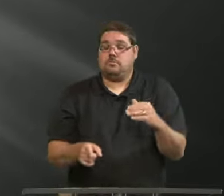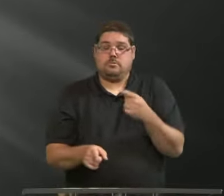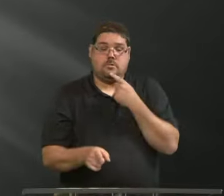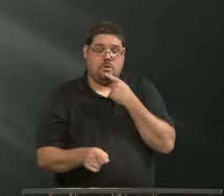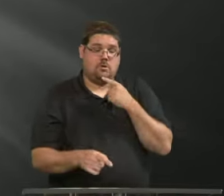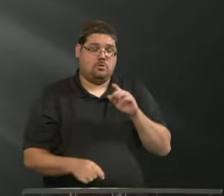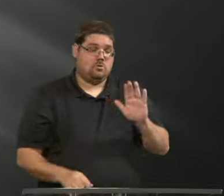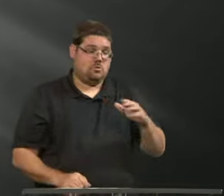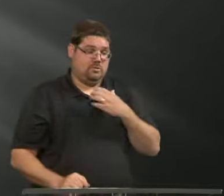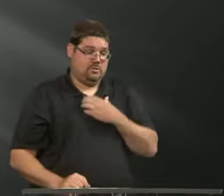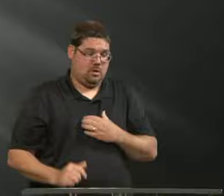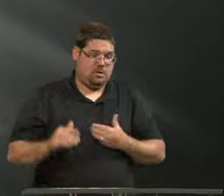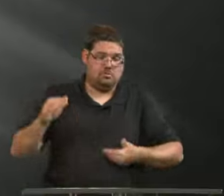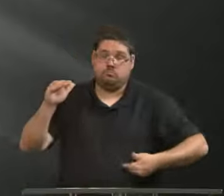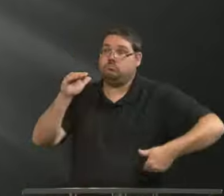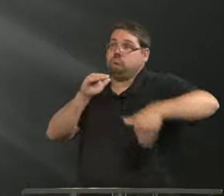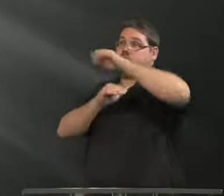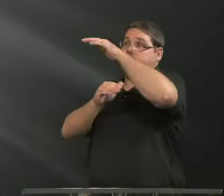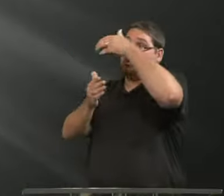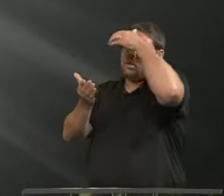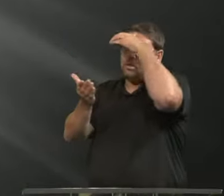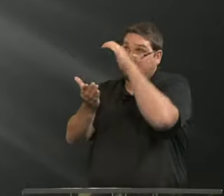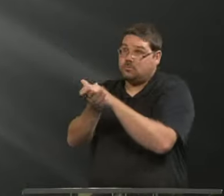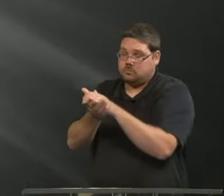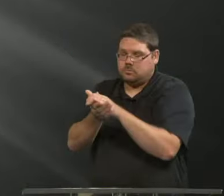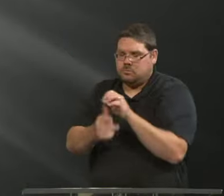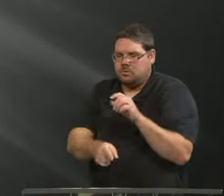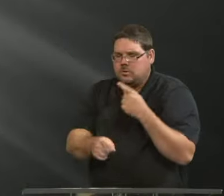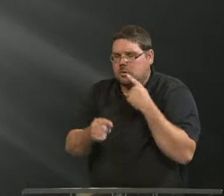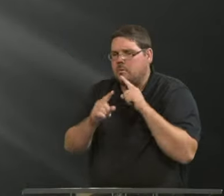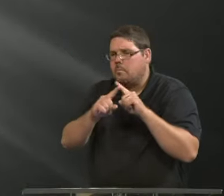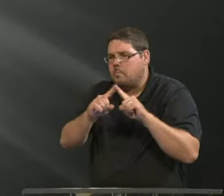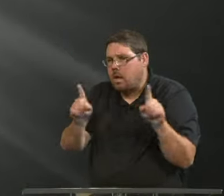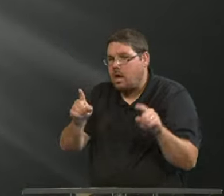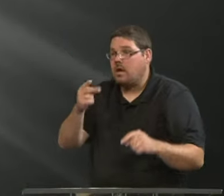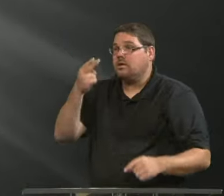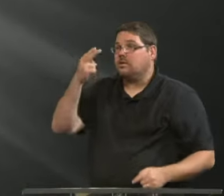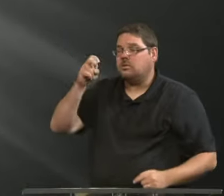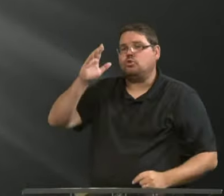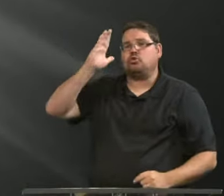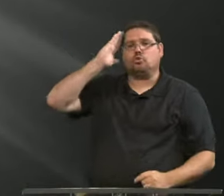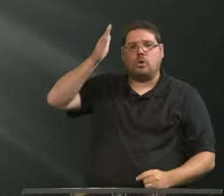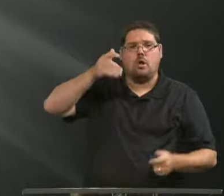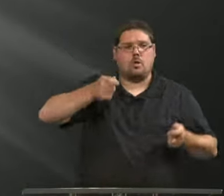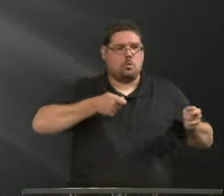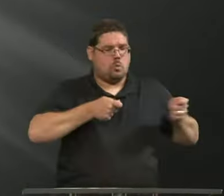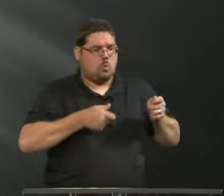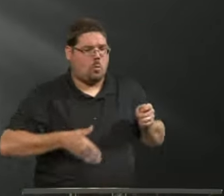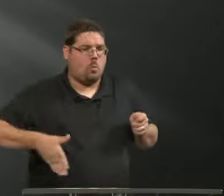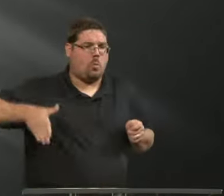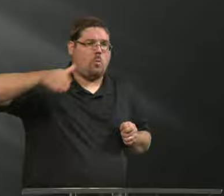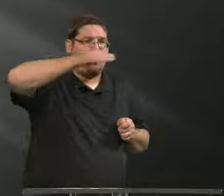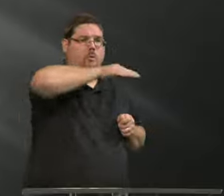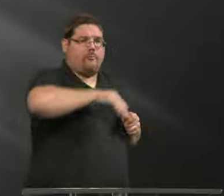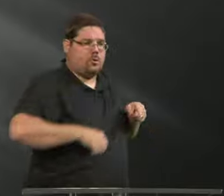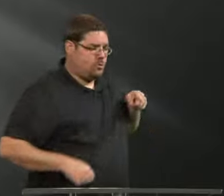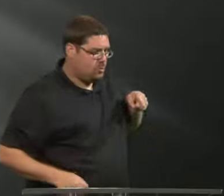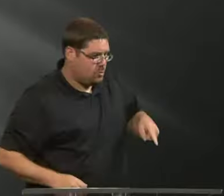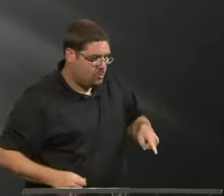destroyed. And they struggled with the balance of power. But now when it says, "He shall rule